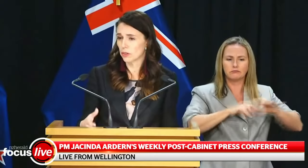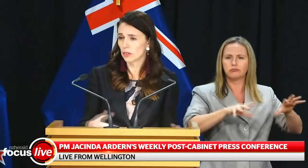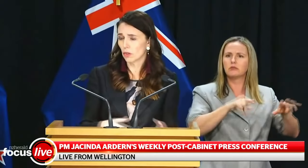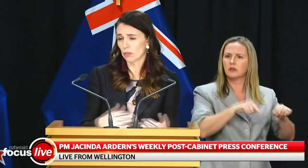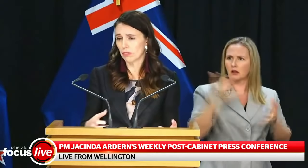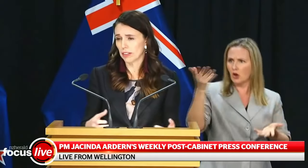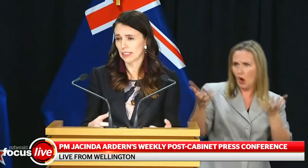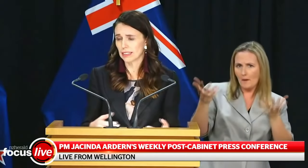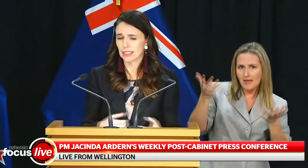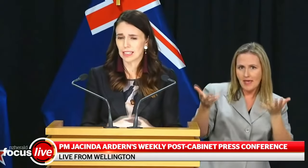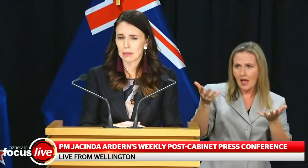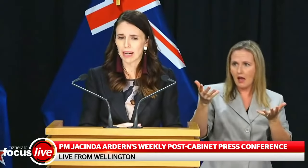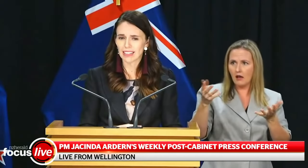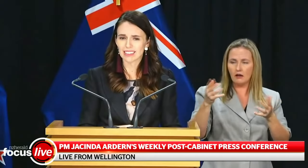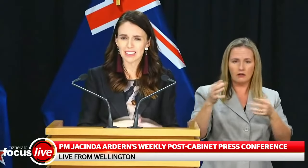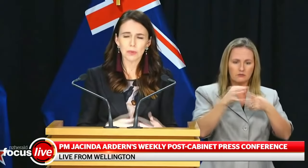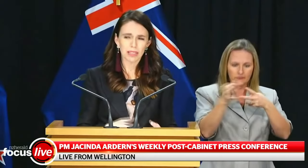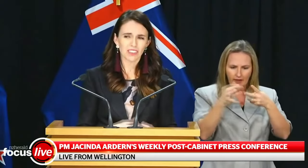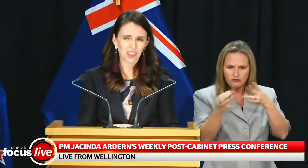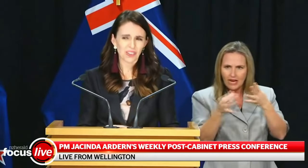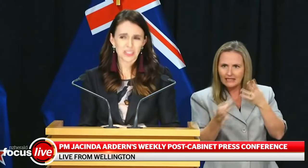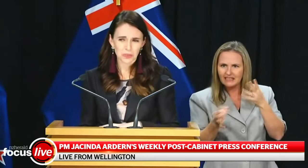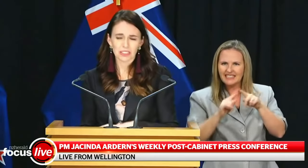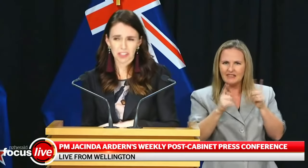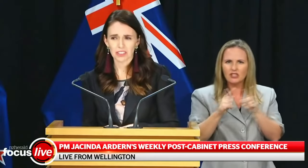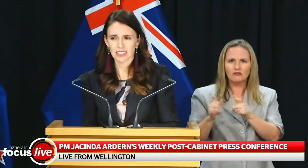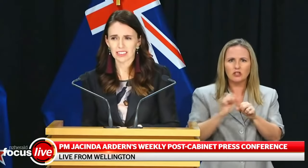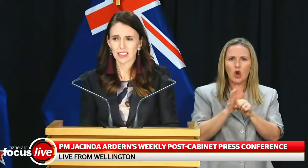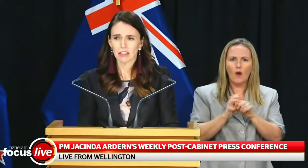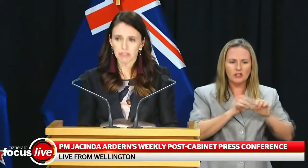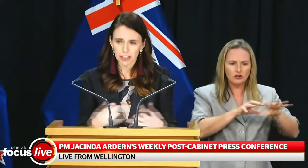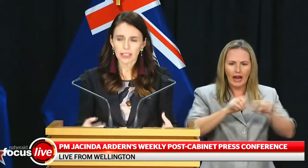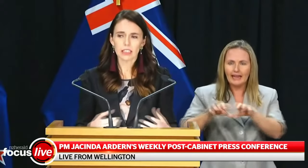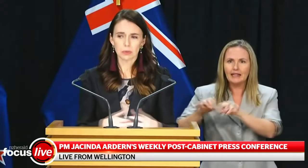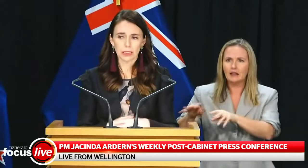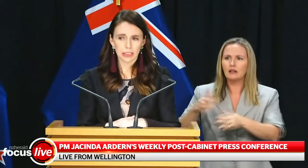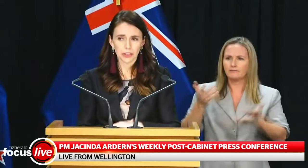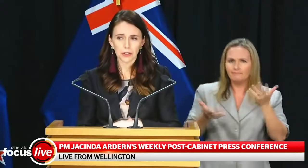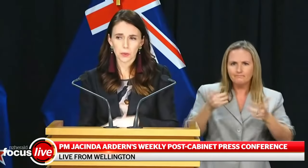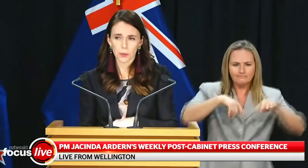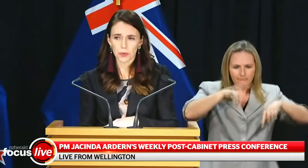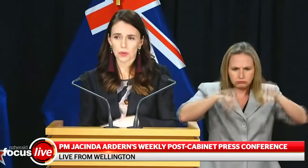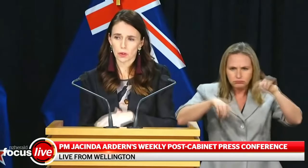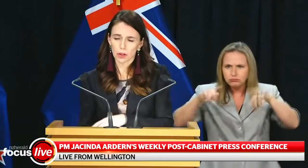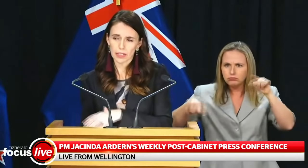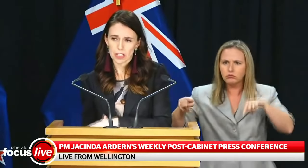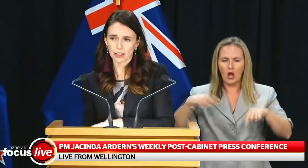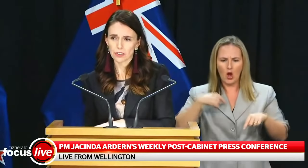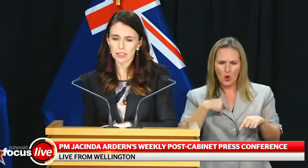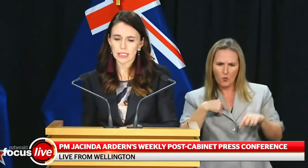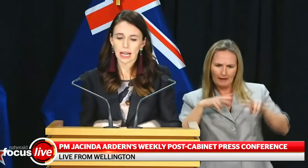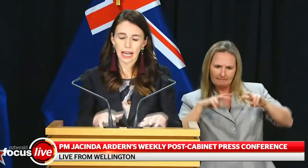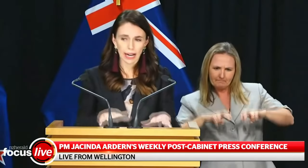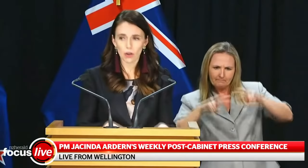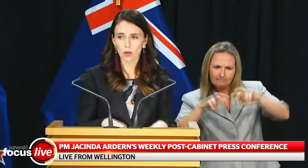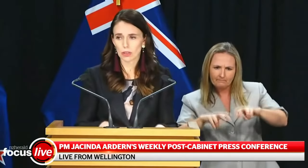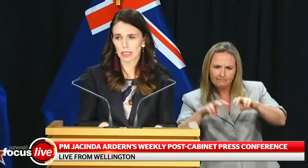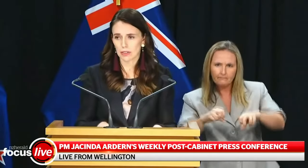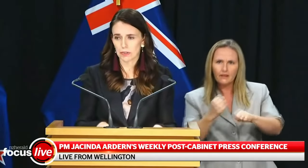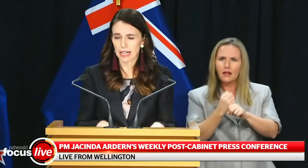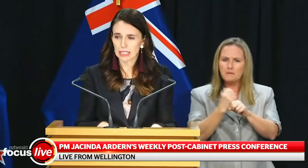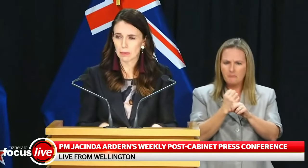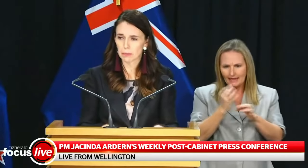what we learn on variants, but this will be an ongoing story of COVID. Variants will continue to cause ongoing challenges. Our